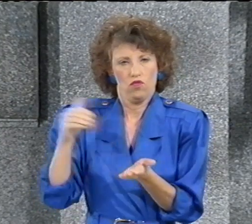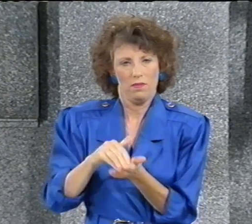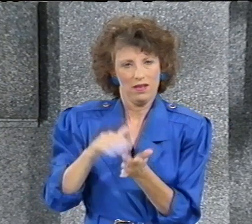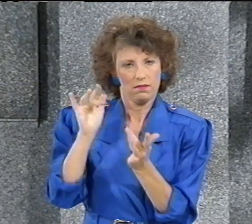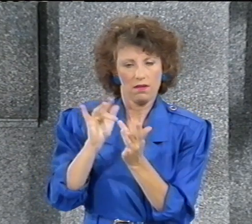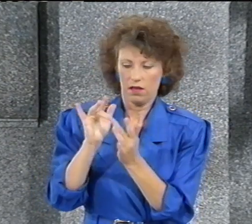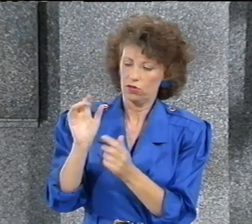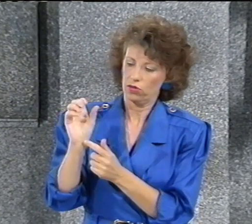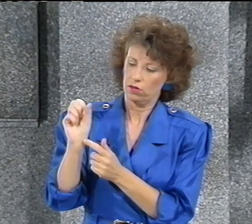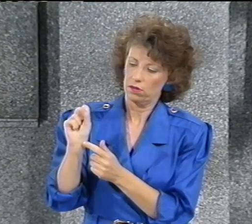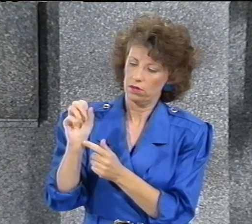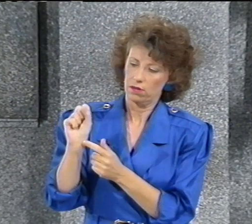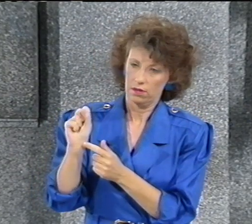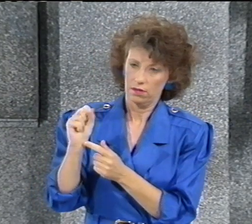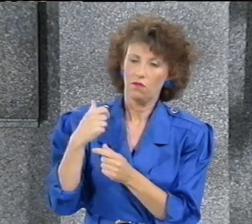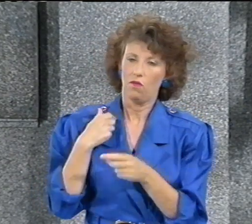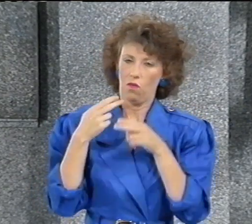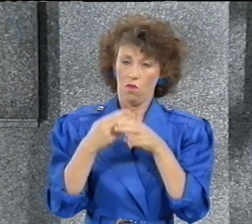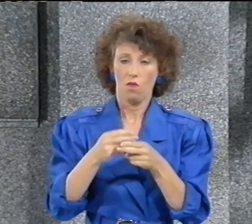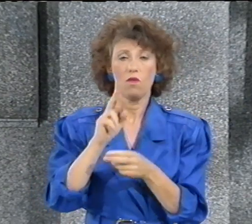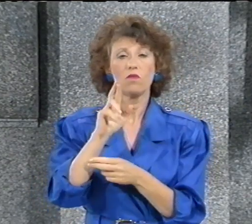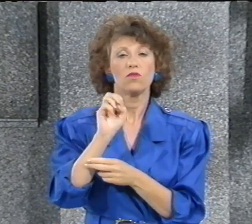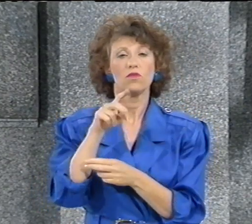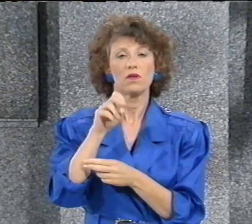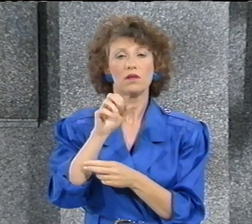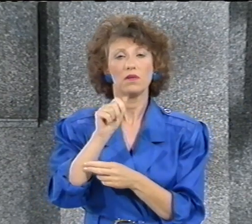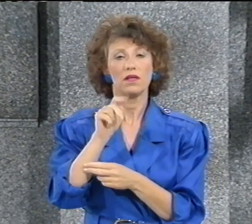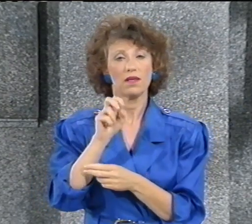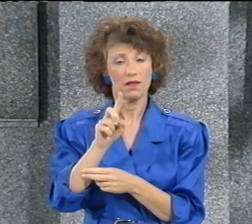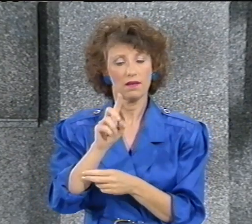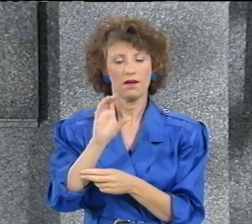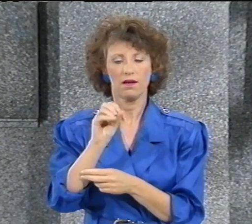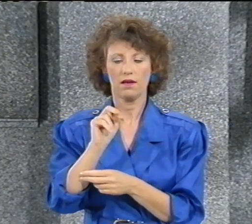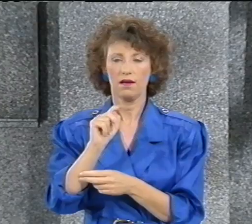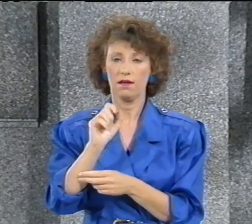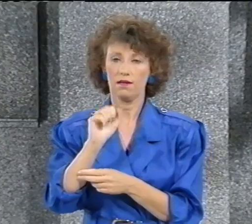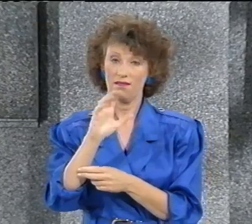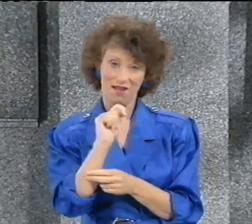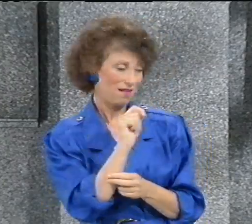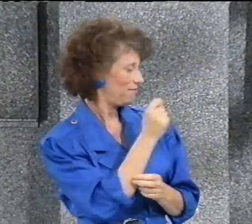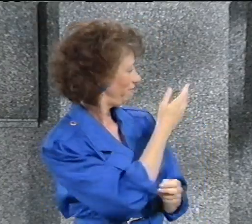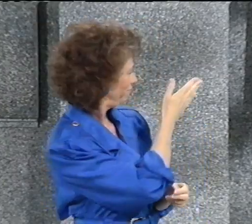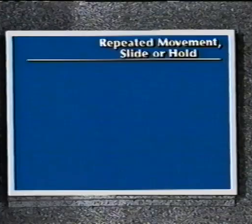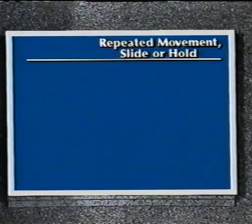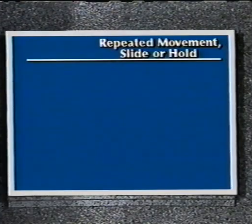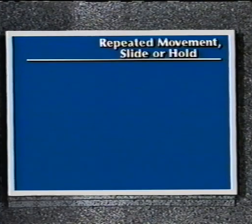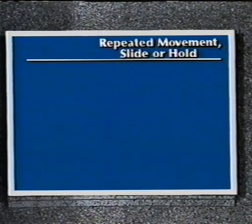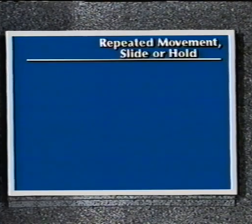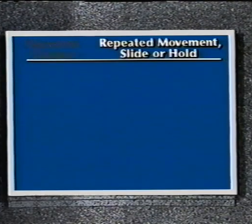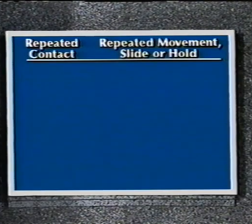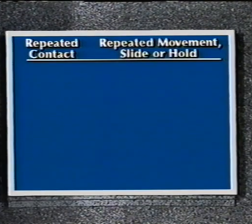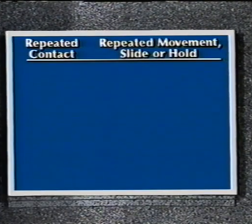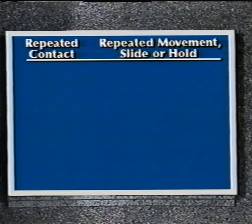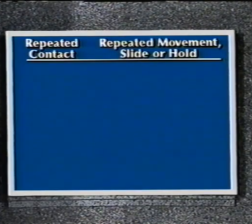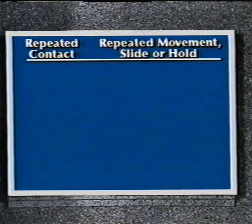is repeated by opening and closing it, and I call that a repeated contact, and I've labeled the other